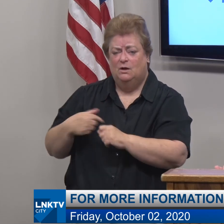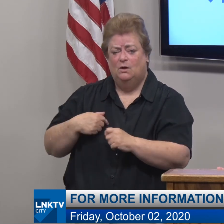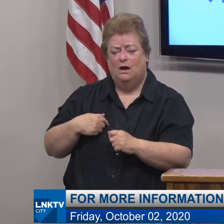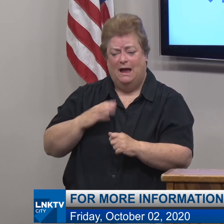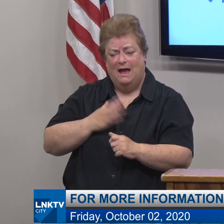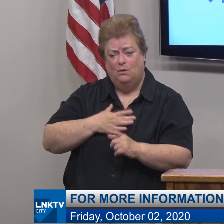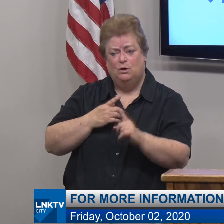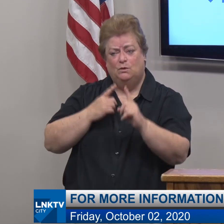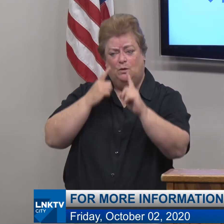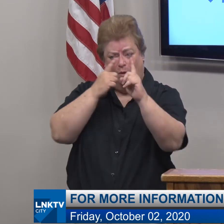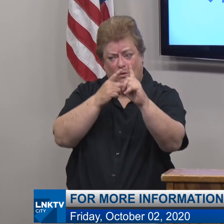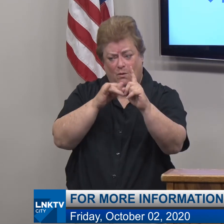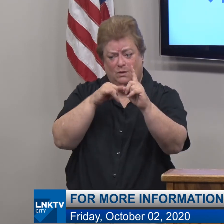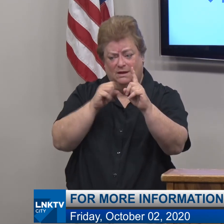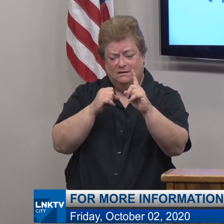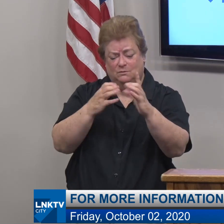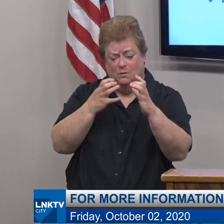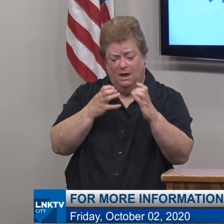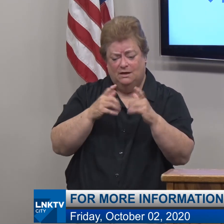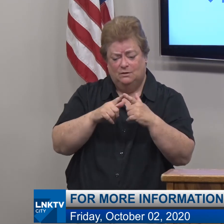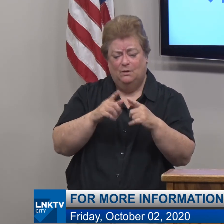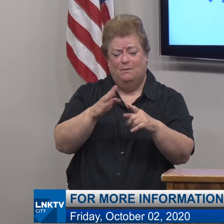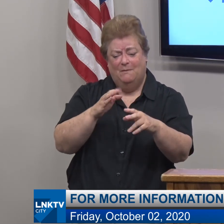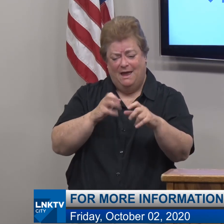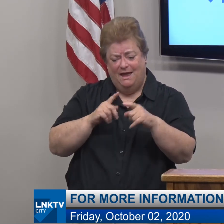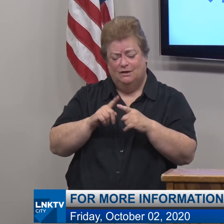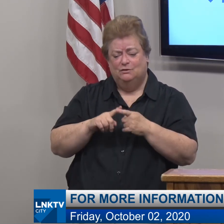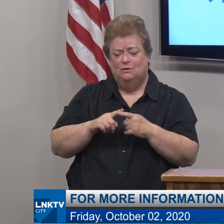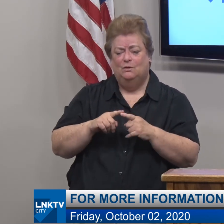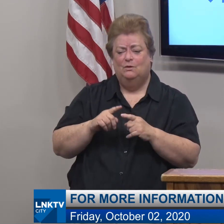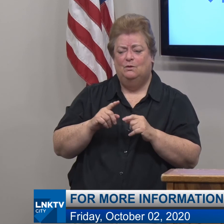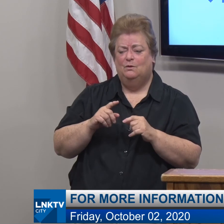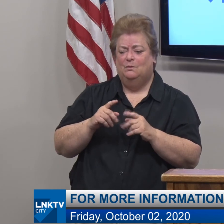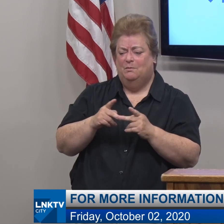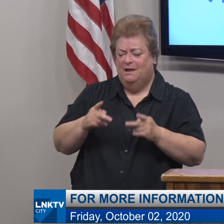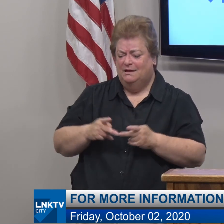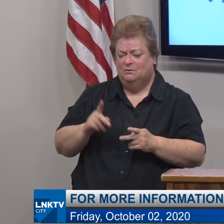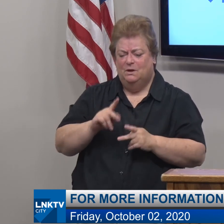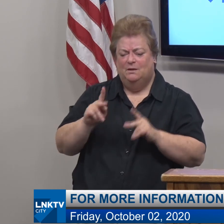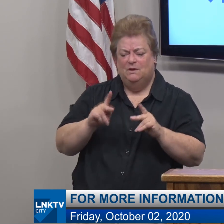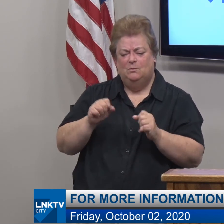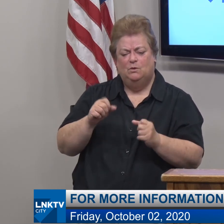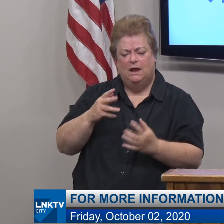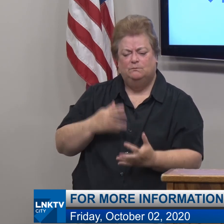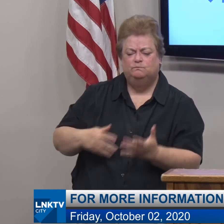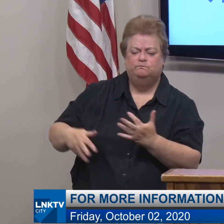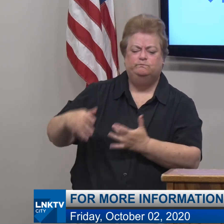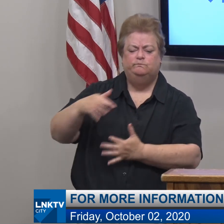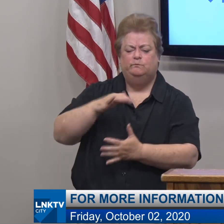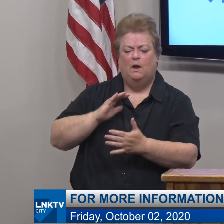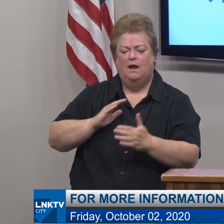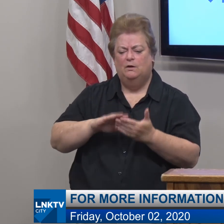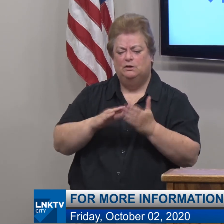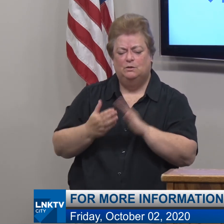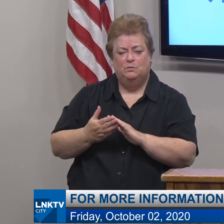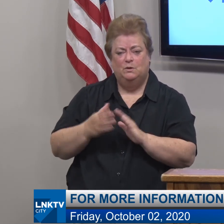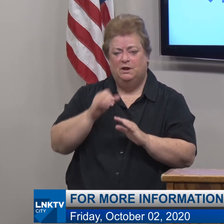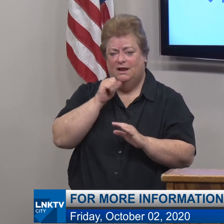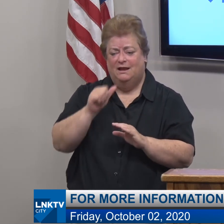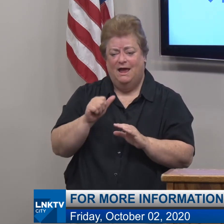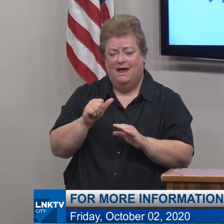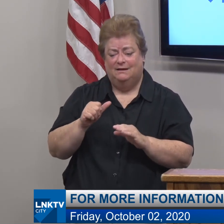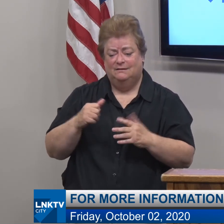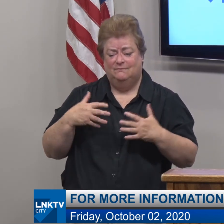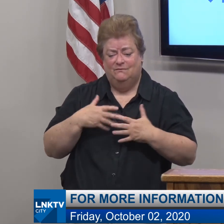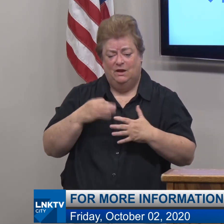situation where people can continue to move safely in the community and we mitigate the spread. But for